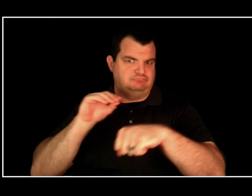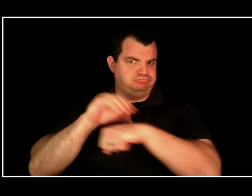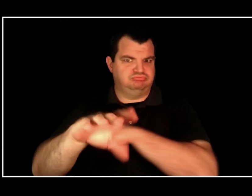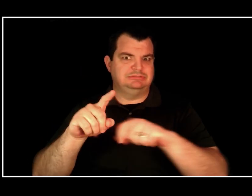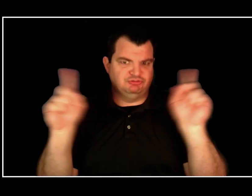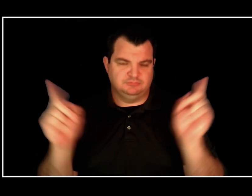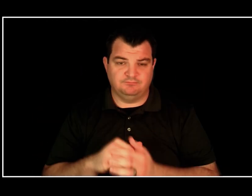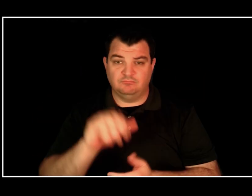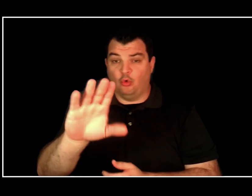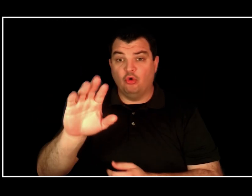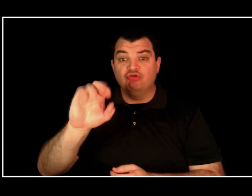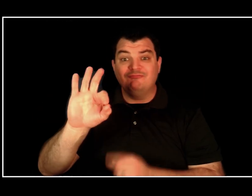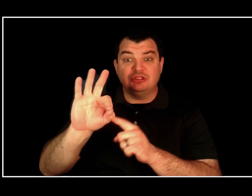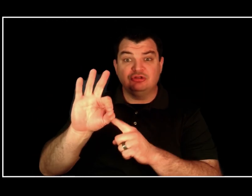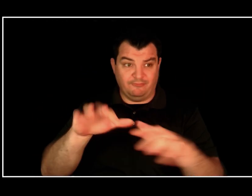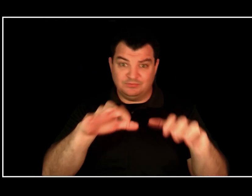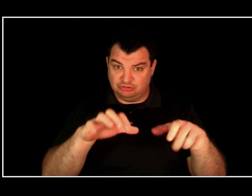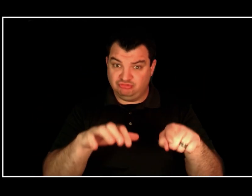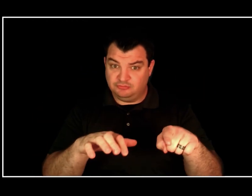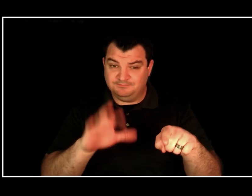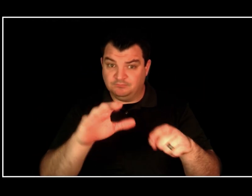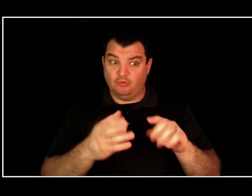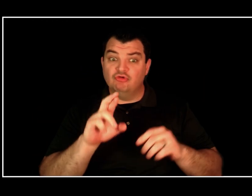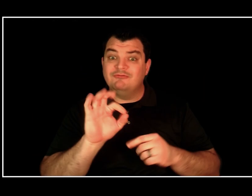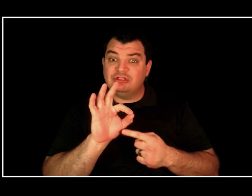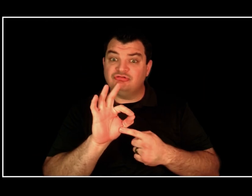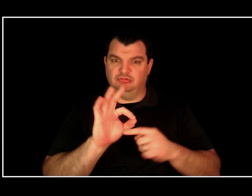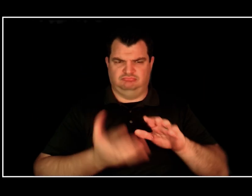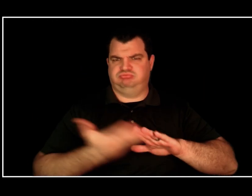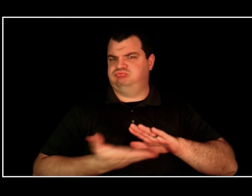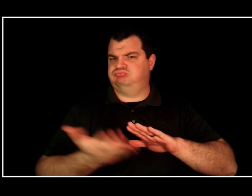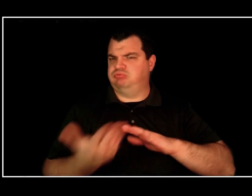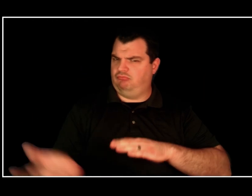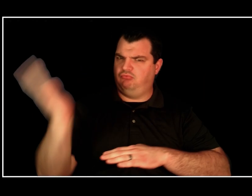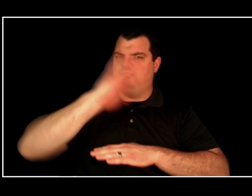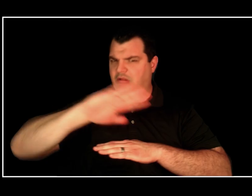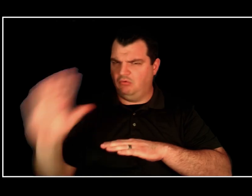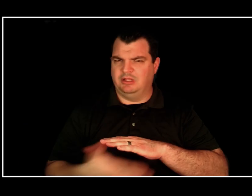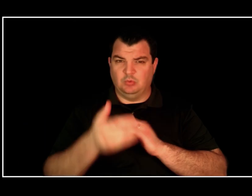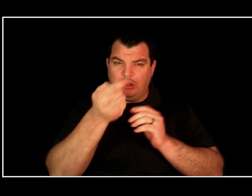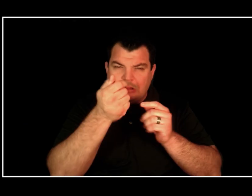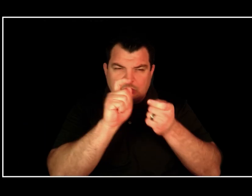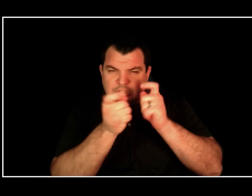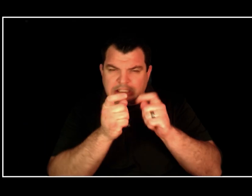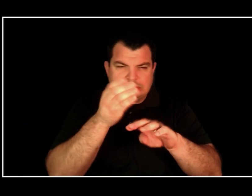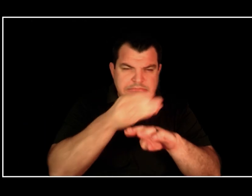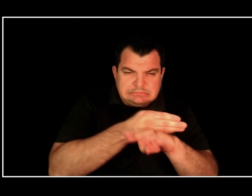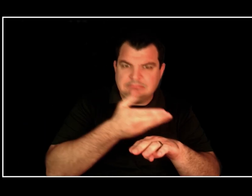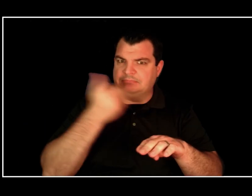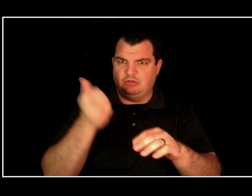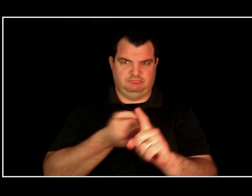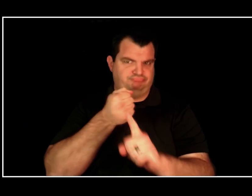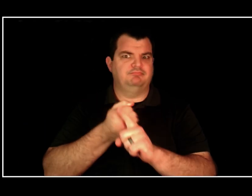difference. Your refrigerator and freezer. Your refrigerator runs all day and night, so small changes